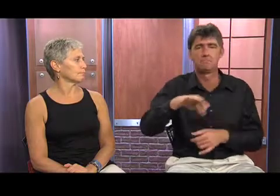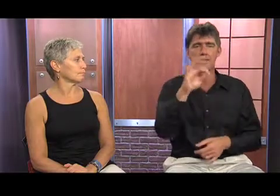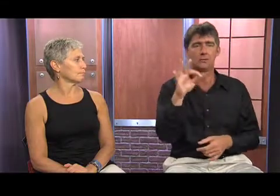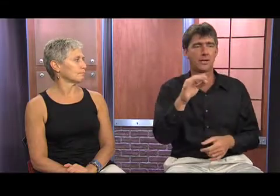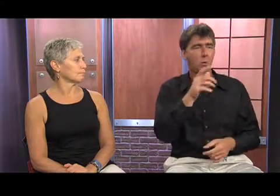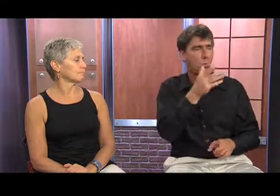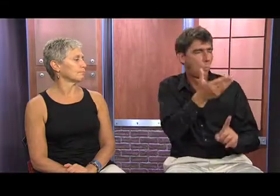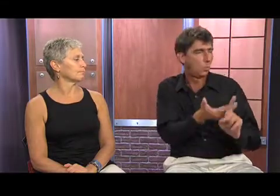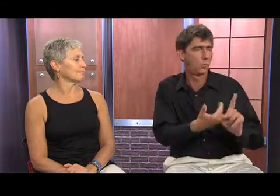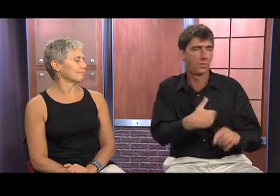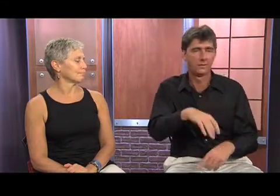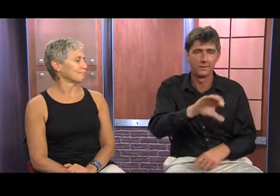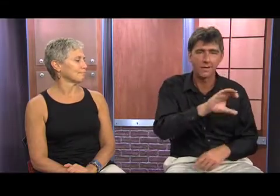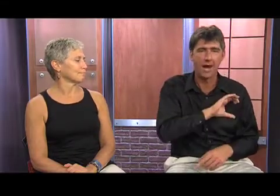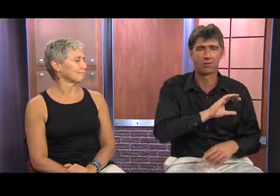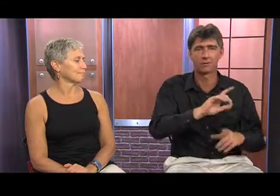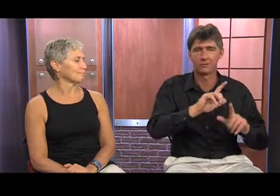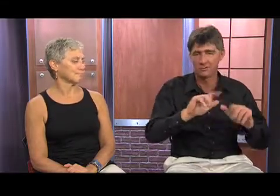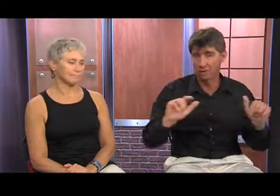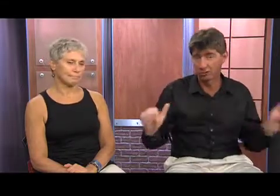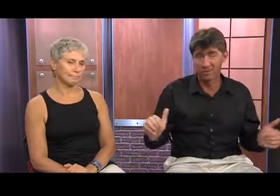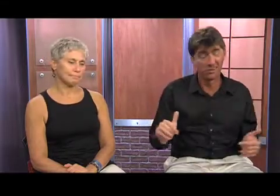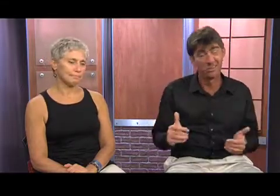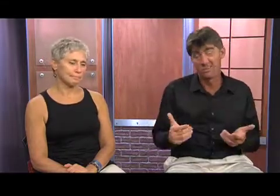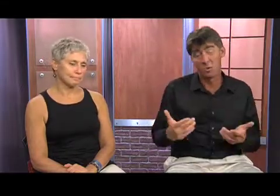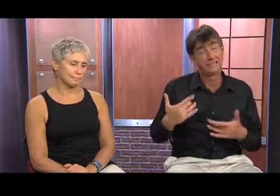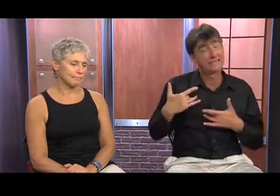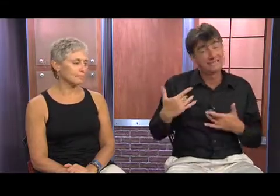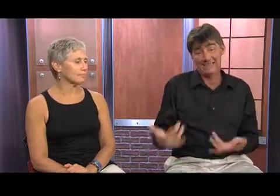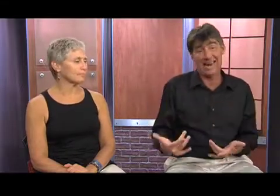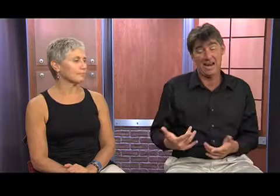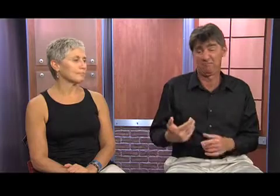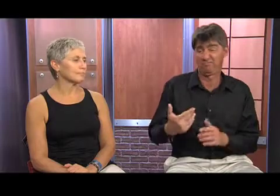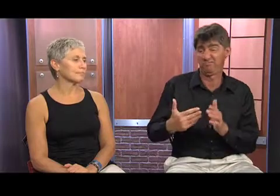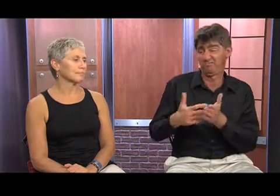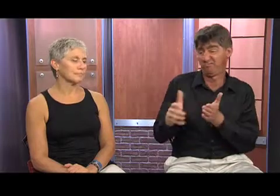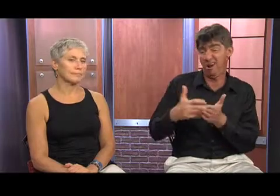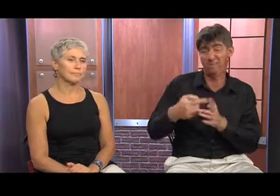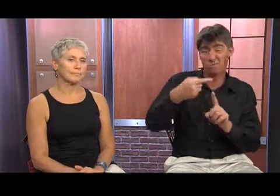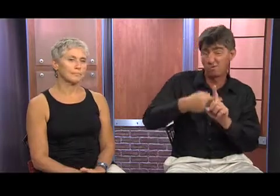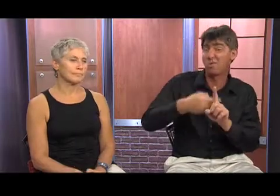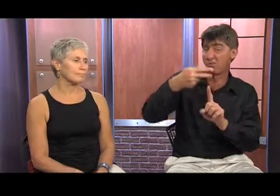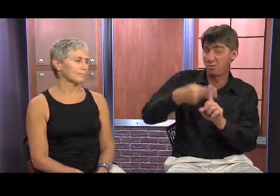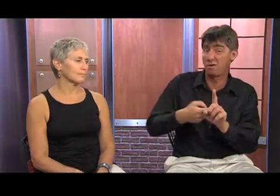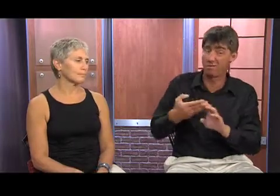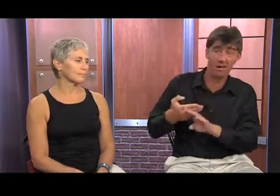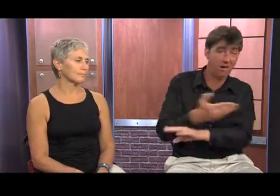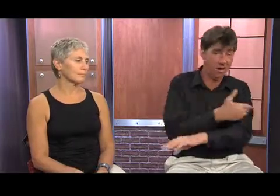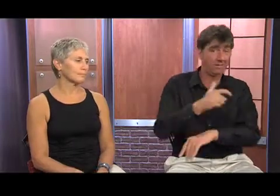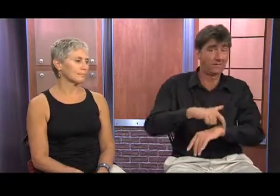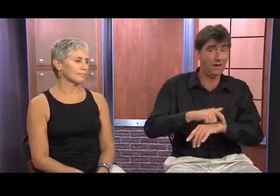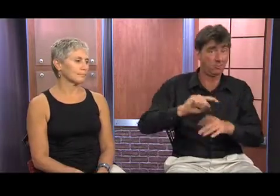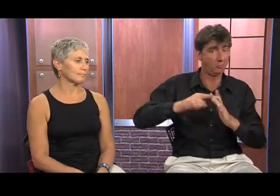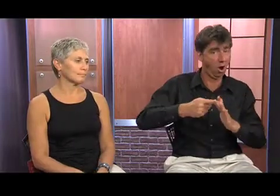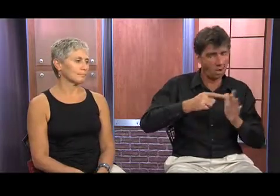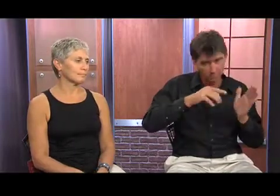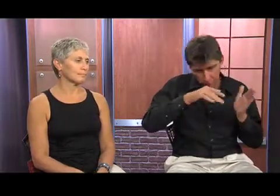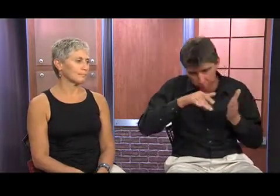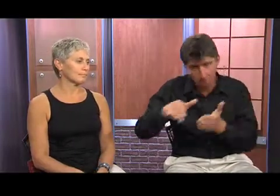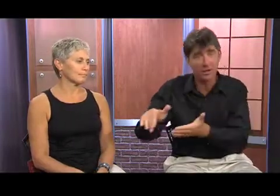rule of thumb in terms of total preparation time for a Broadway musical. Right, and that brings us right to our first show that's going to kick off